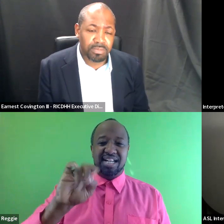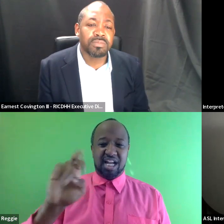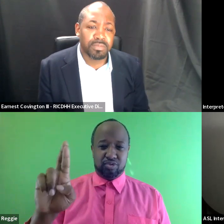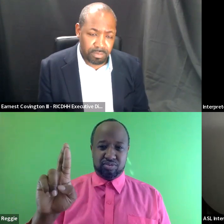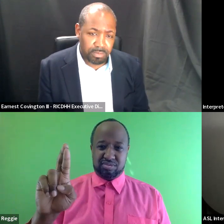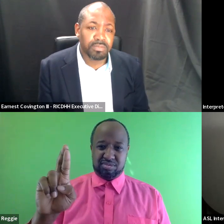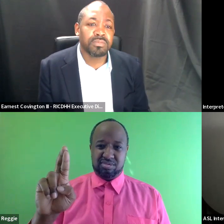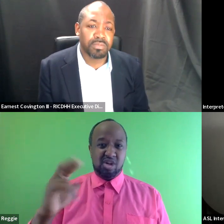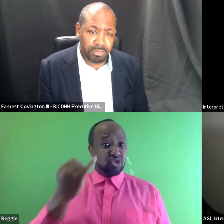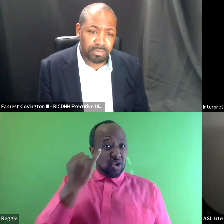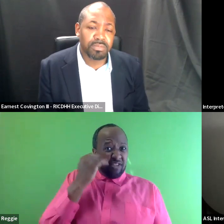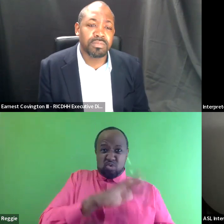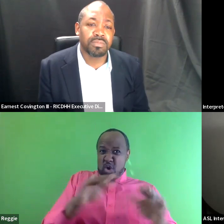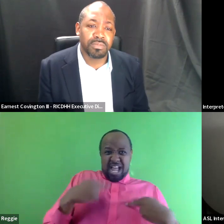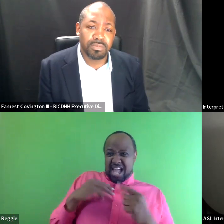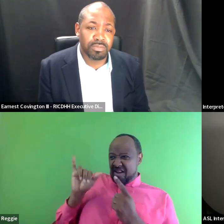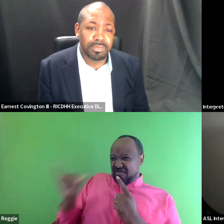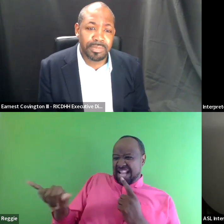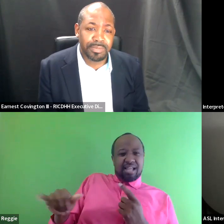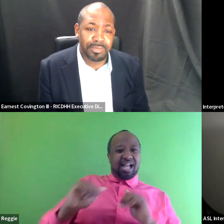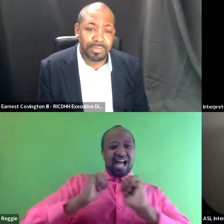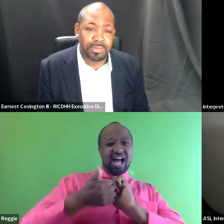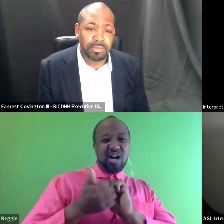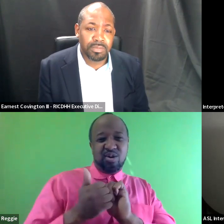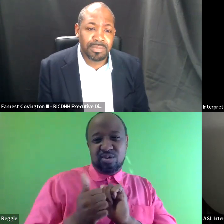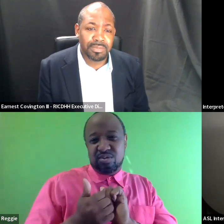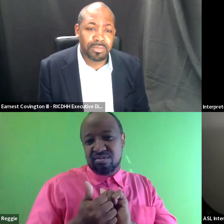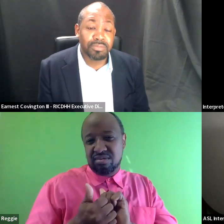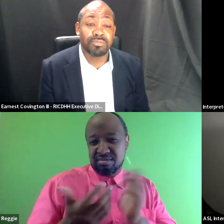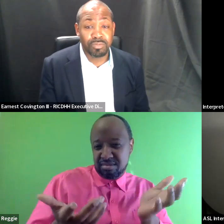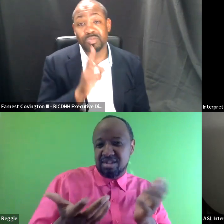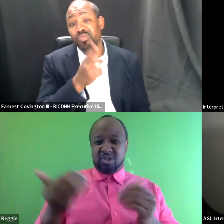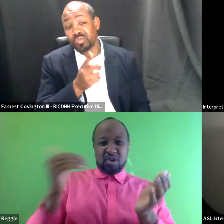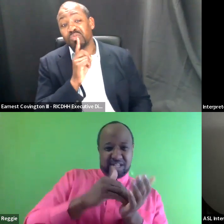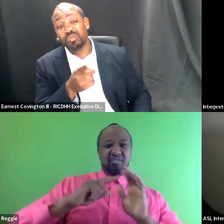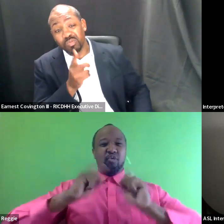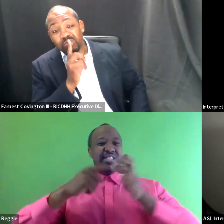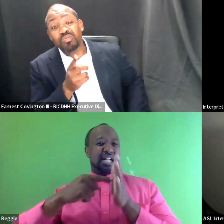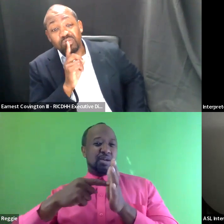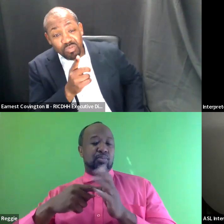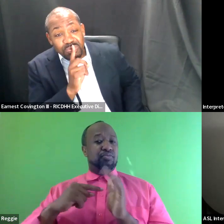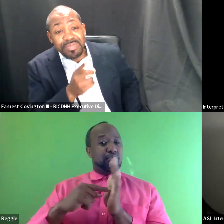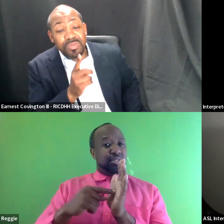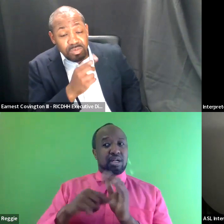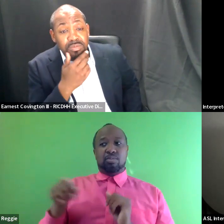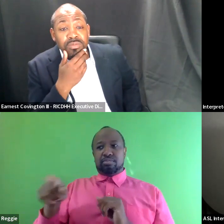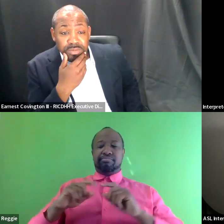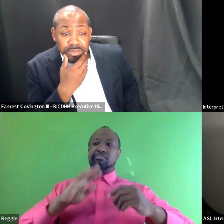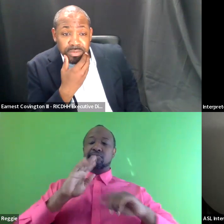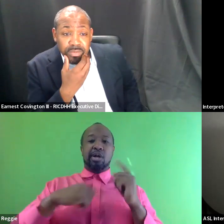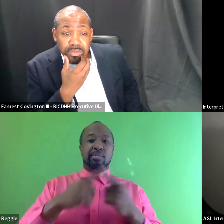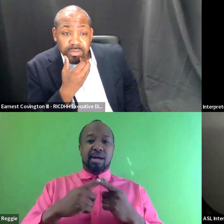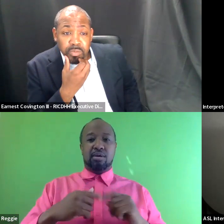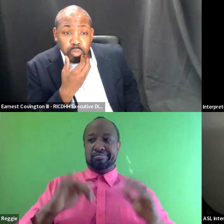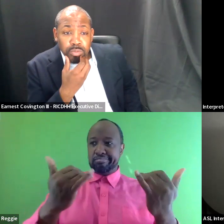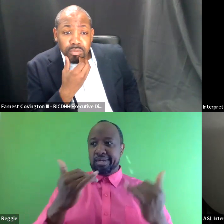have to have good organizer. That's really what leading means. Learning how to organize.